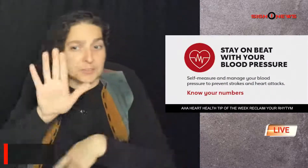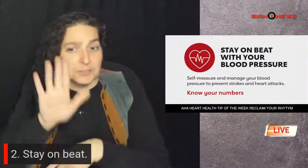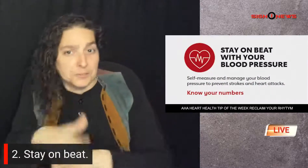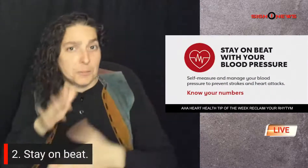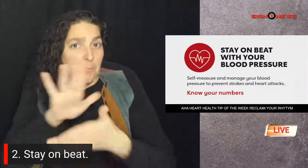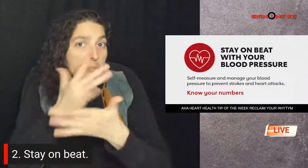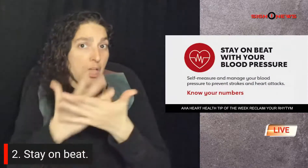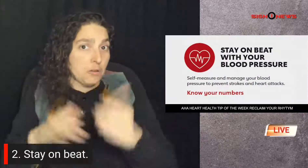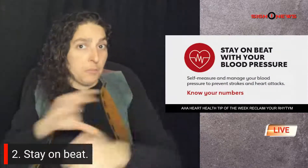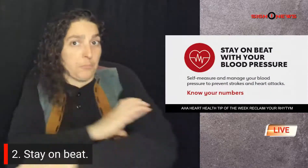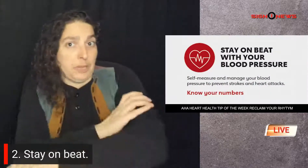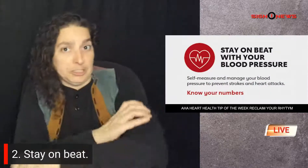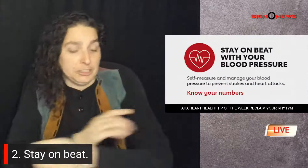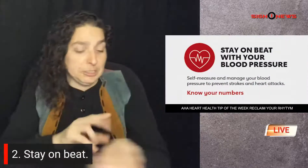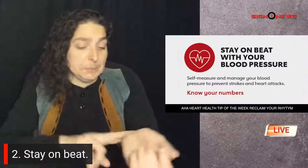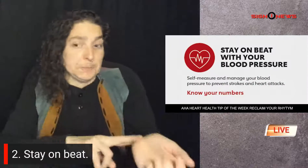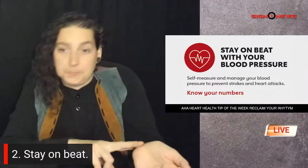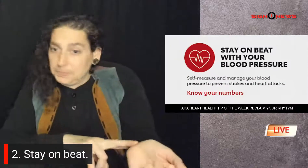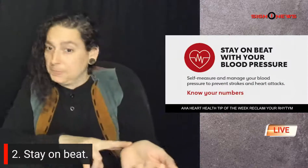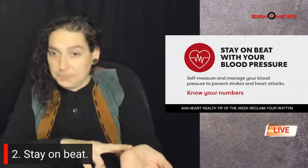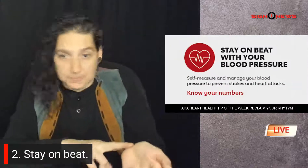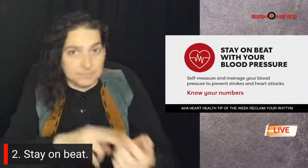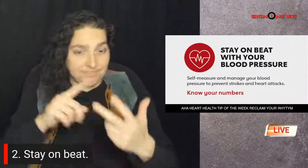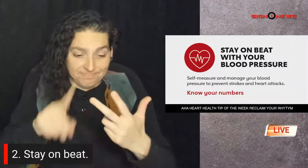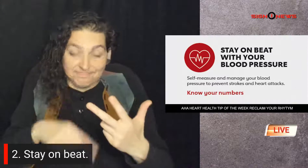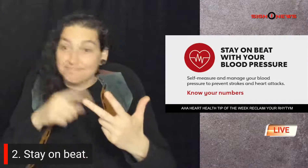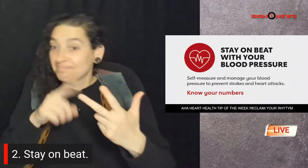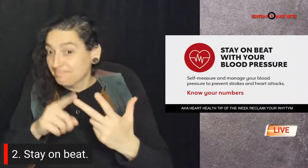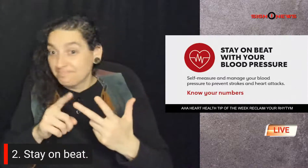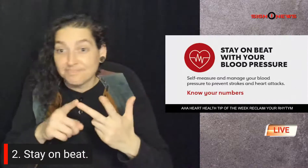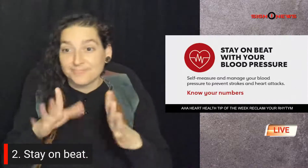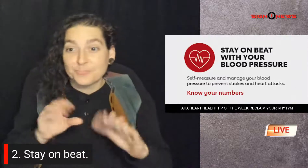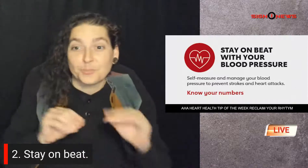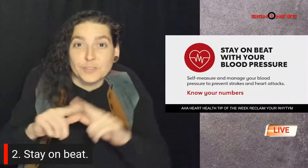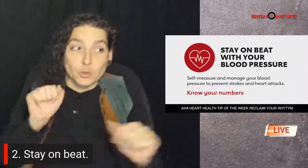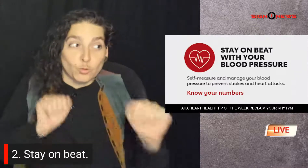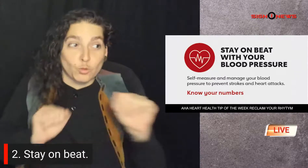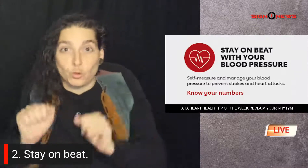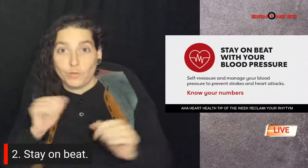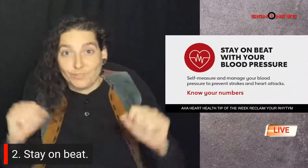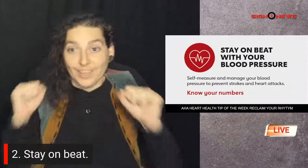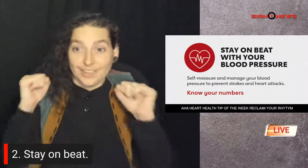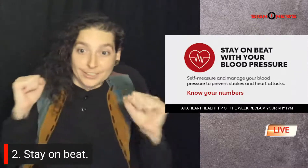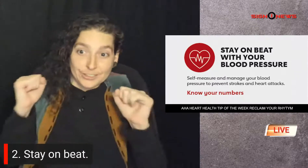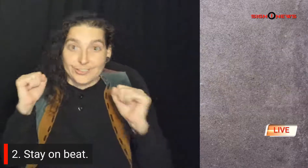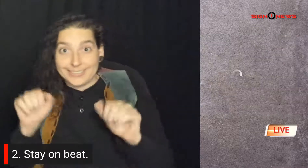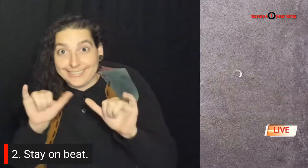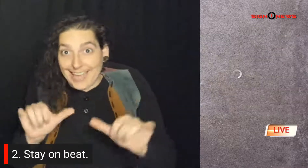stay on beat by checking and managing your blood pressure.